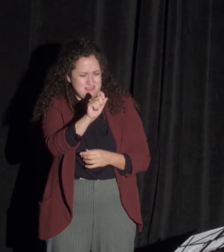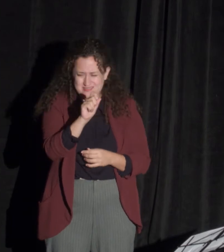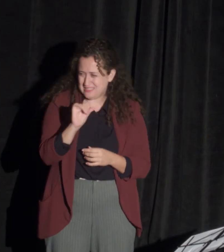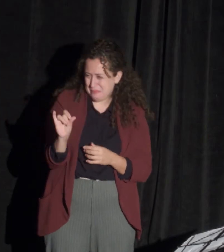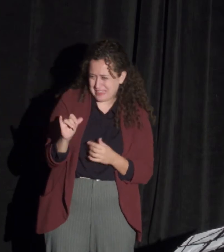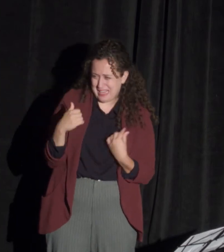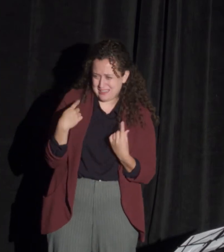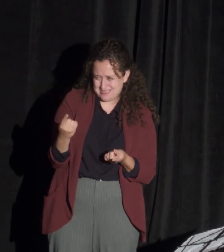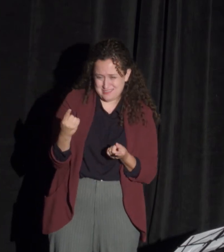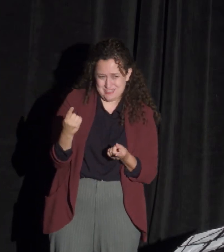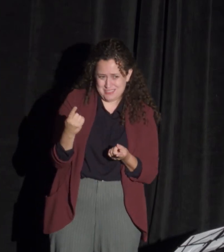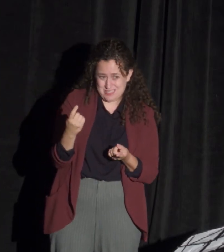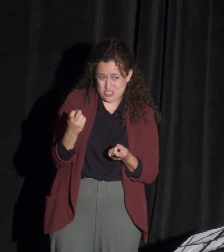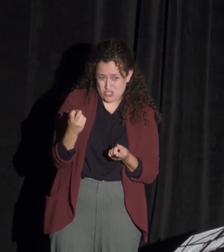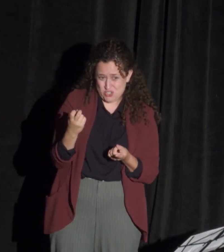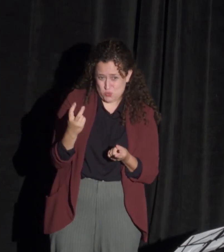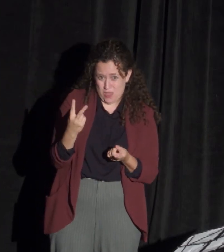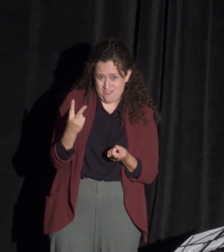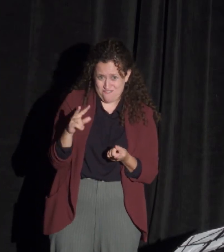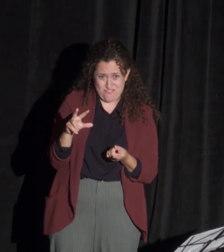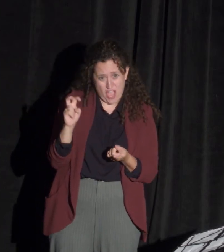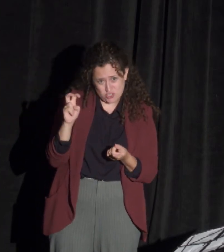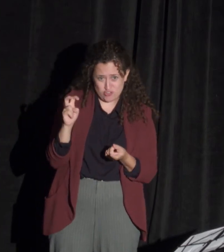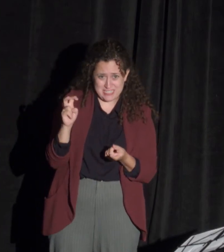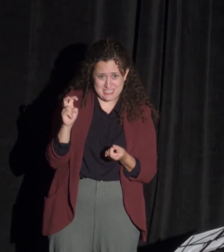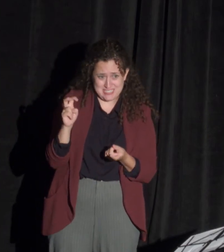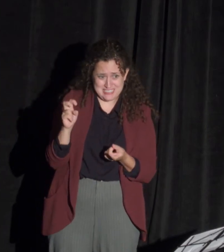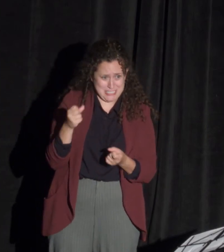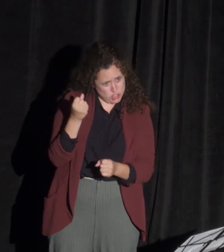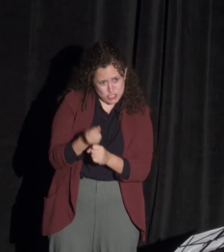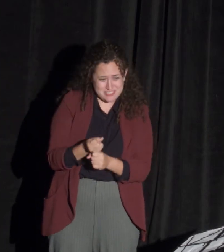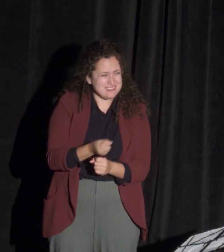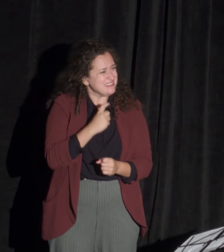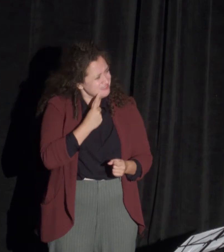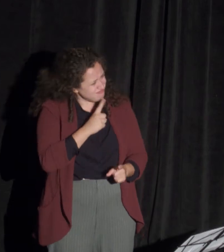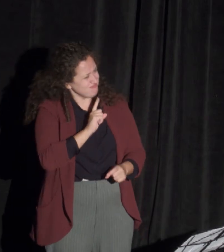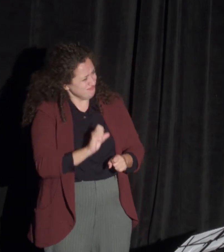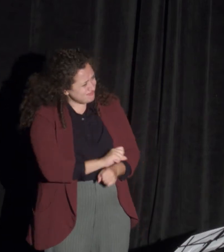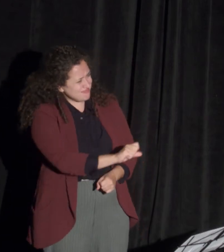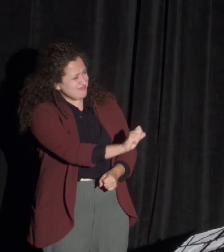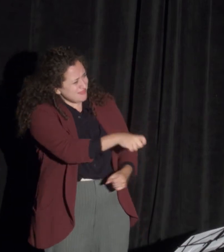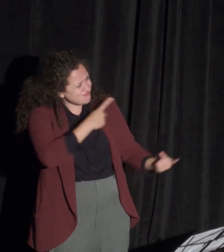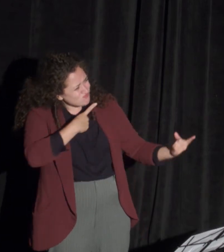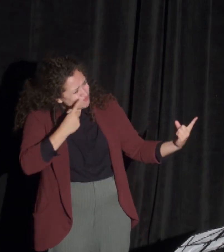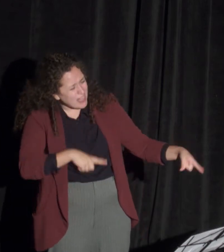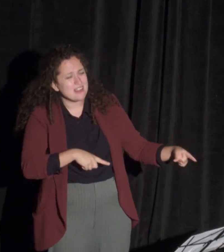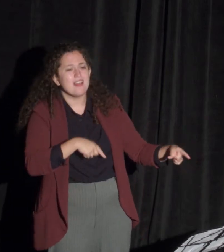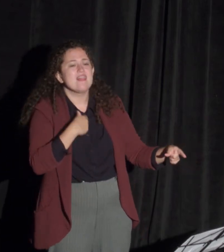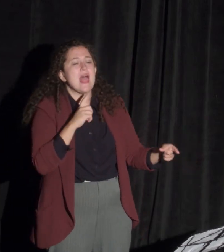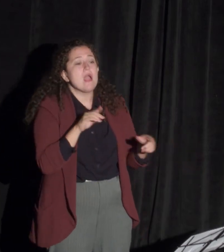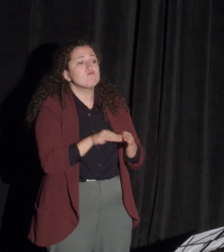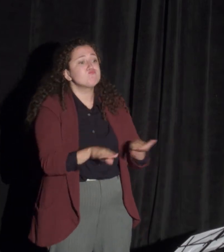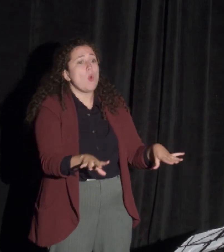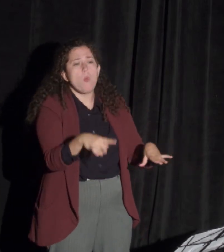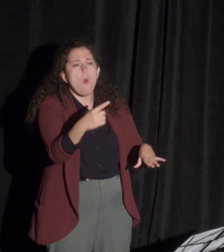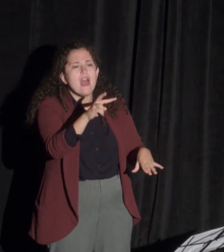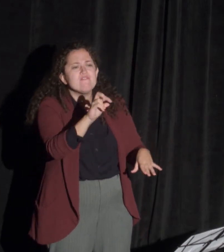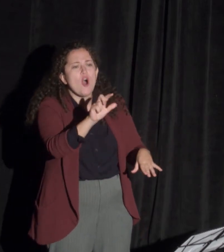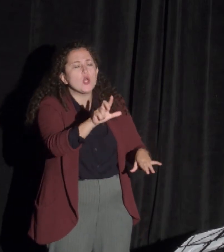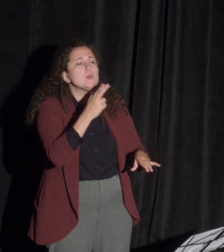been like 1,200 years. Seriously, they only put out one volume and then just nothing, crickets. But we're still